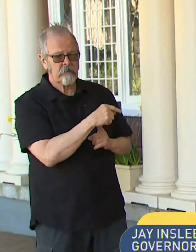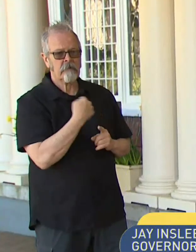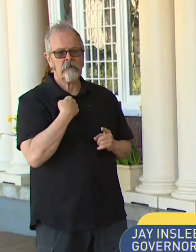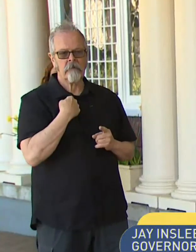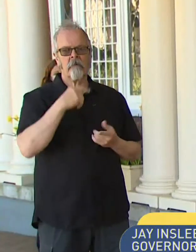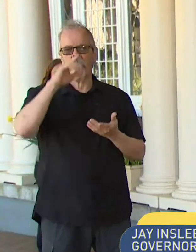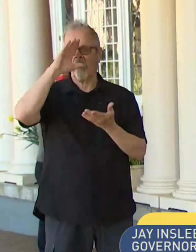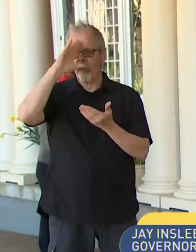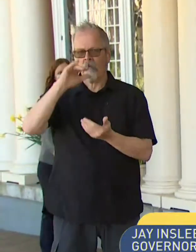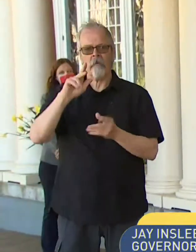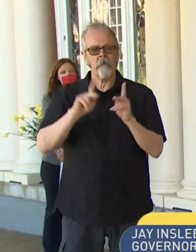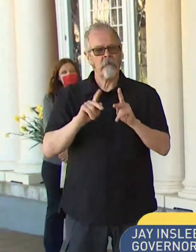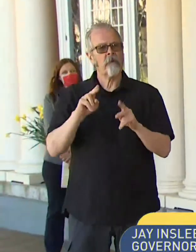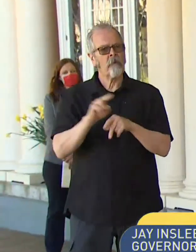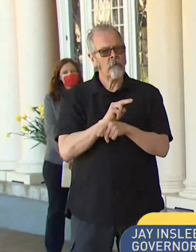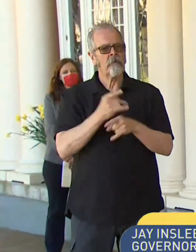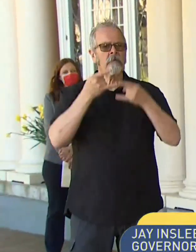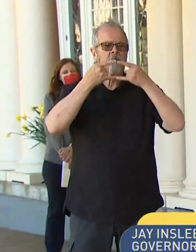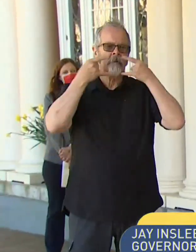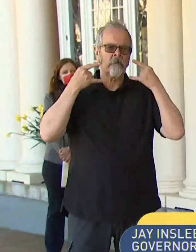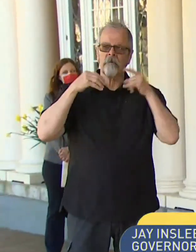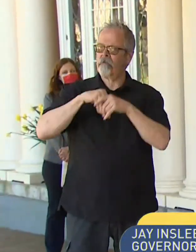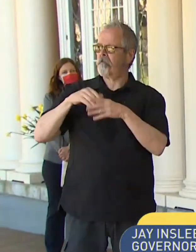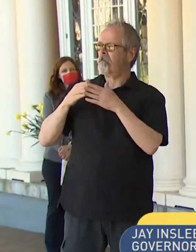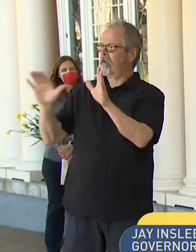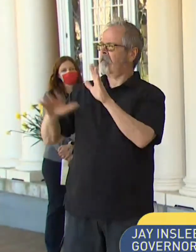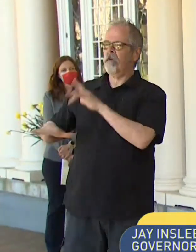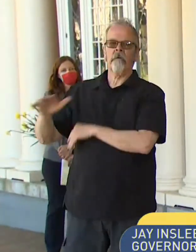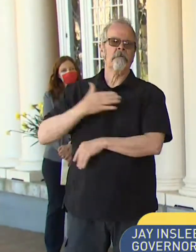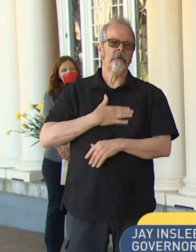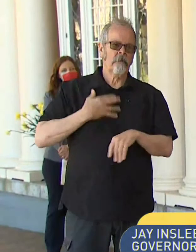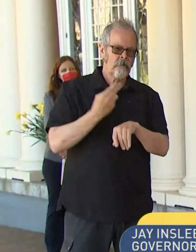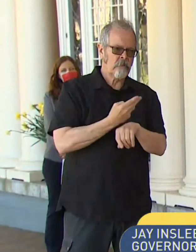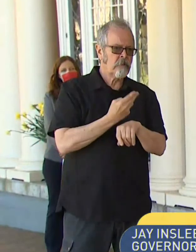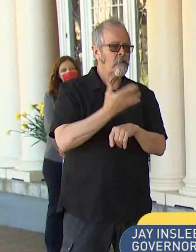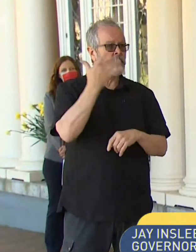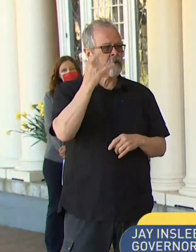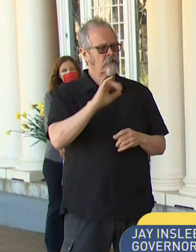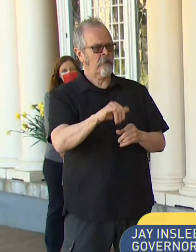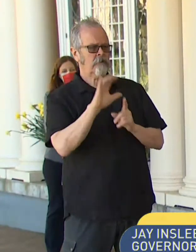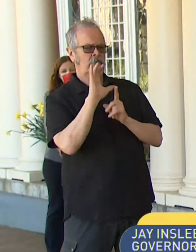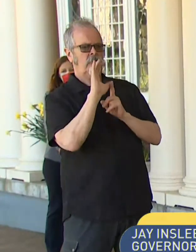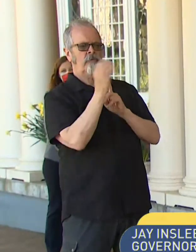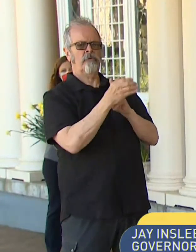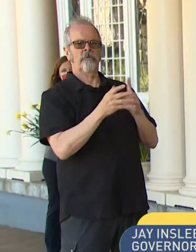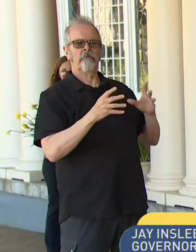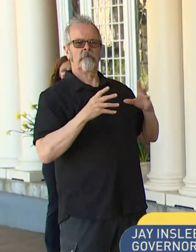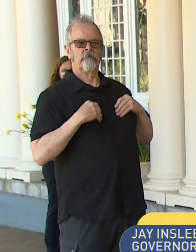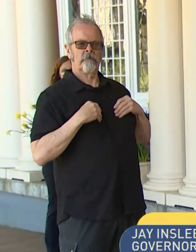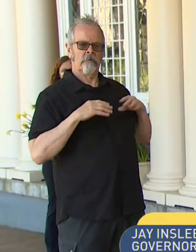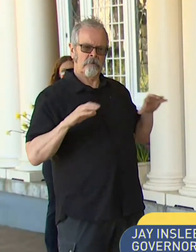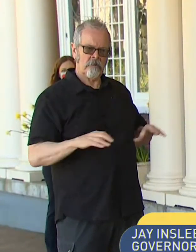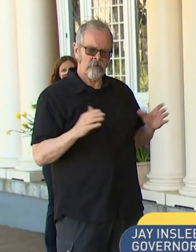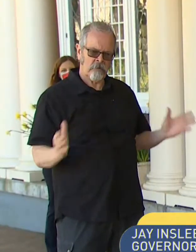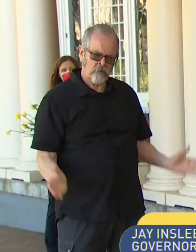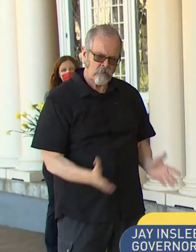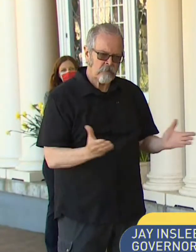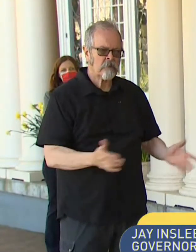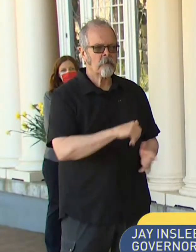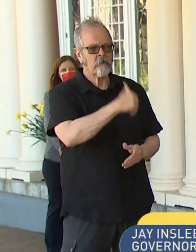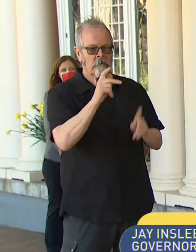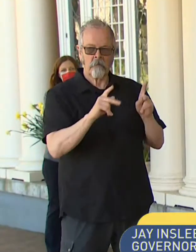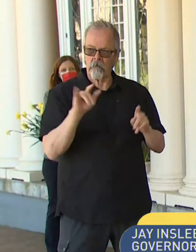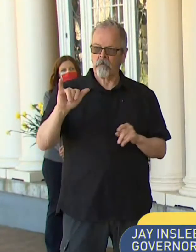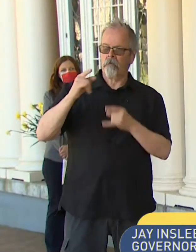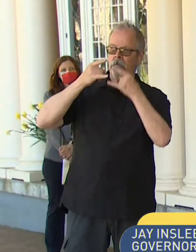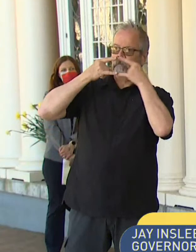can mask up when they're in public, in part because it sets a cultural sort of acceptance of this. It encourages other people to be careful in their health,